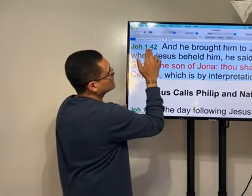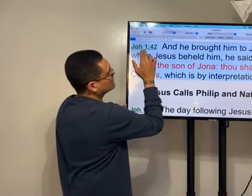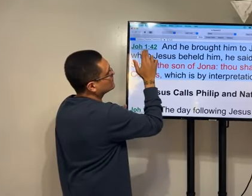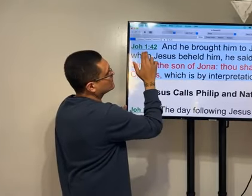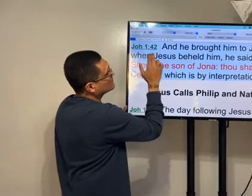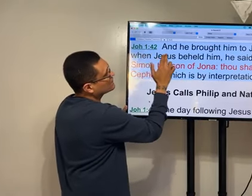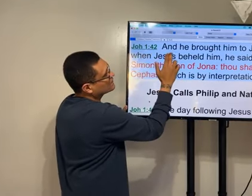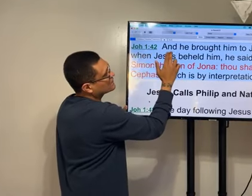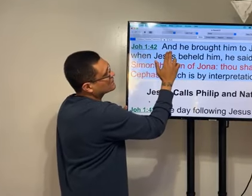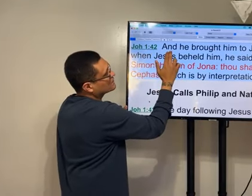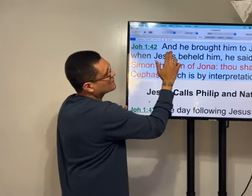John 1:42.